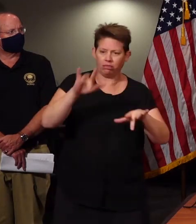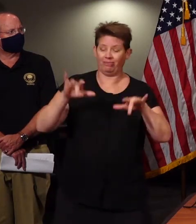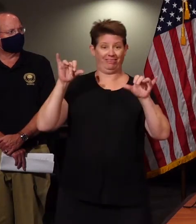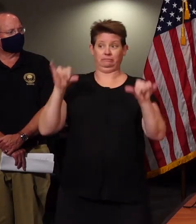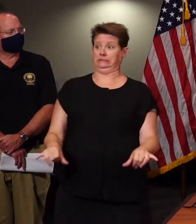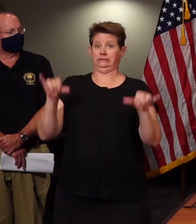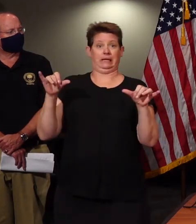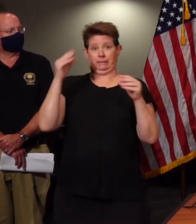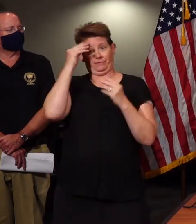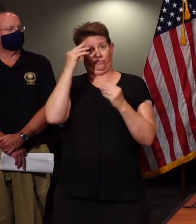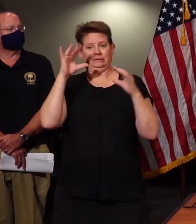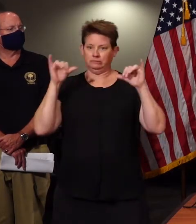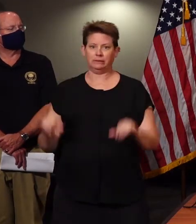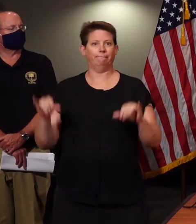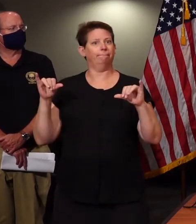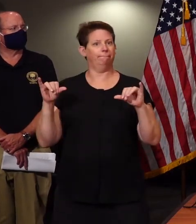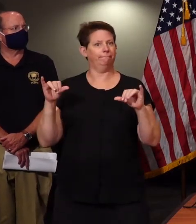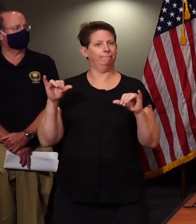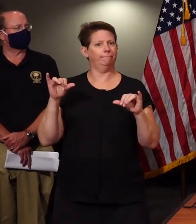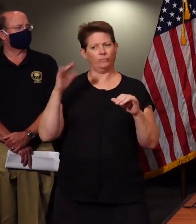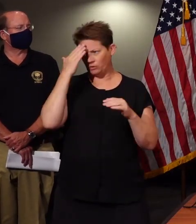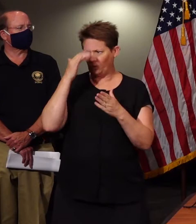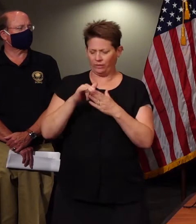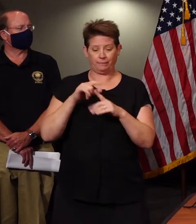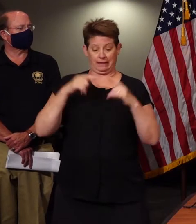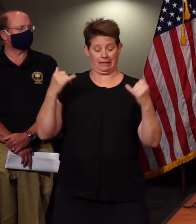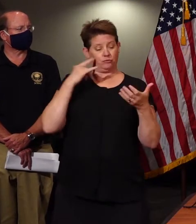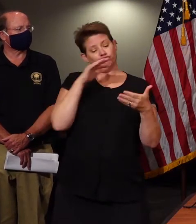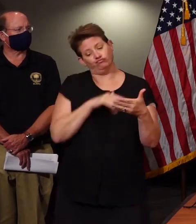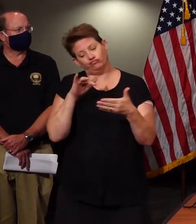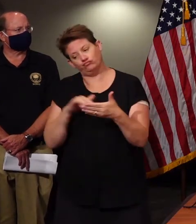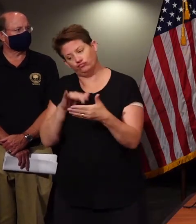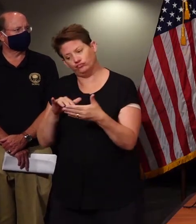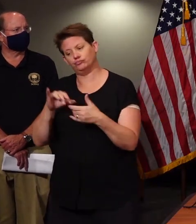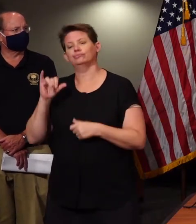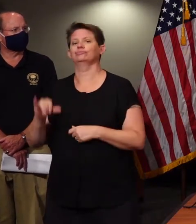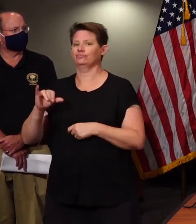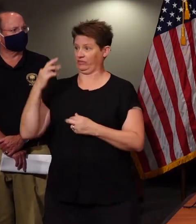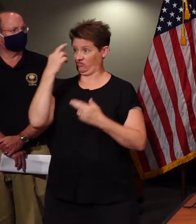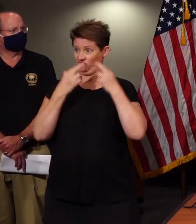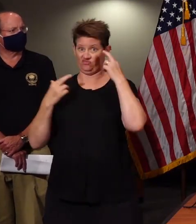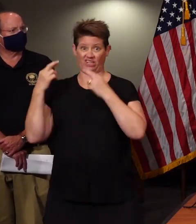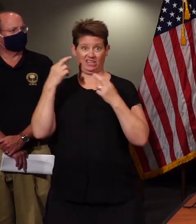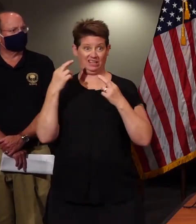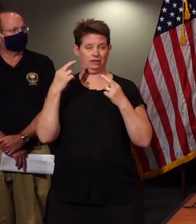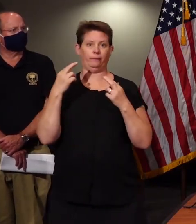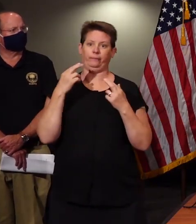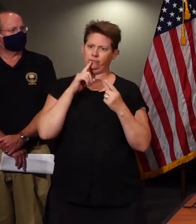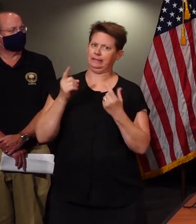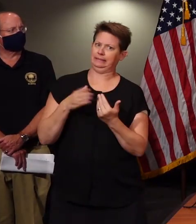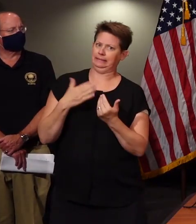still true, but as we've gone along with the disease, as we've studied it, we've discovered that it is even easier than that to spread